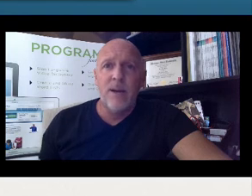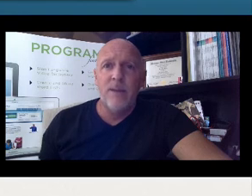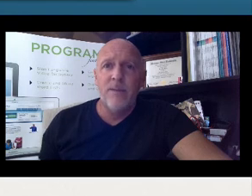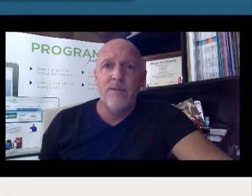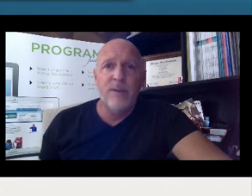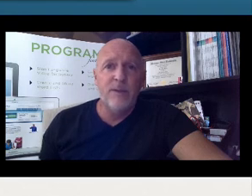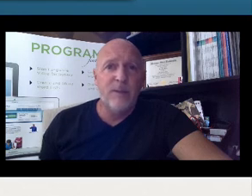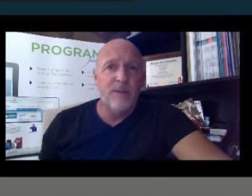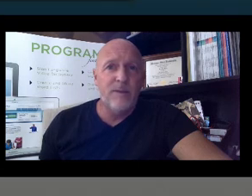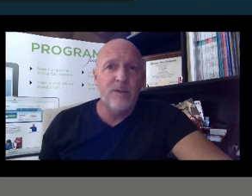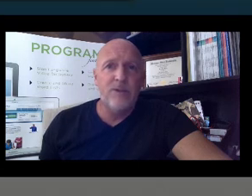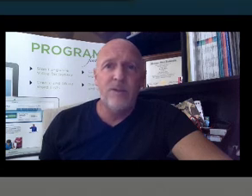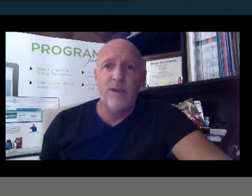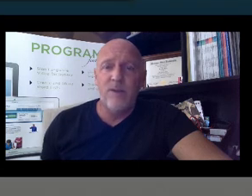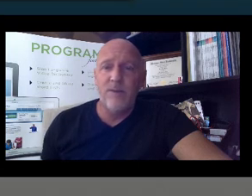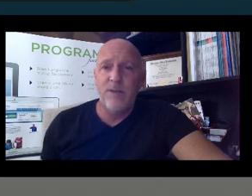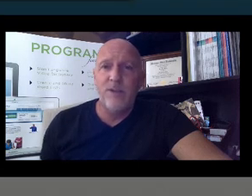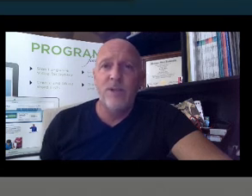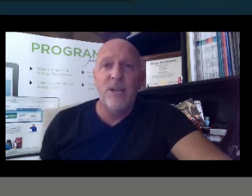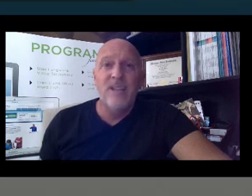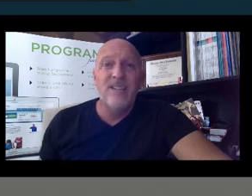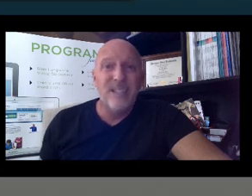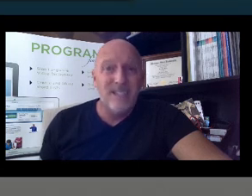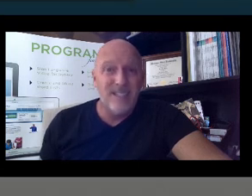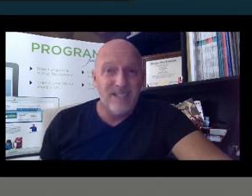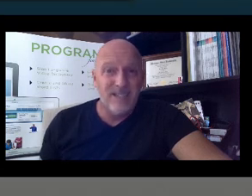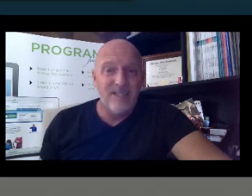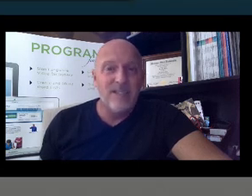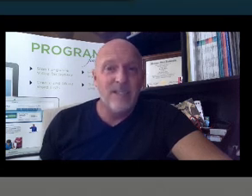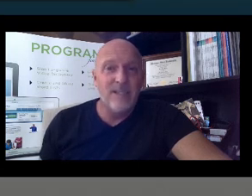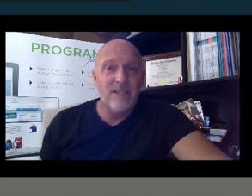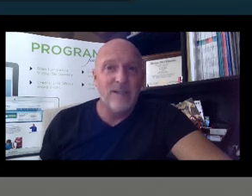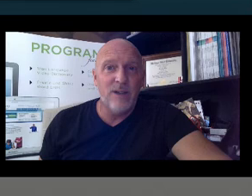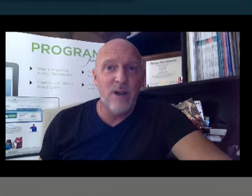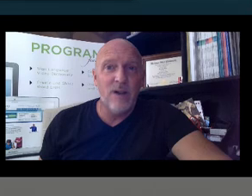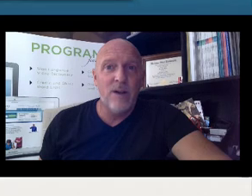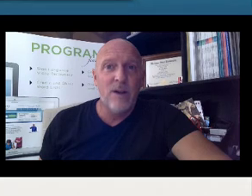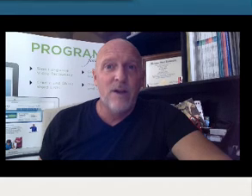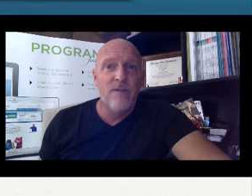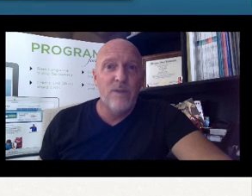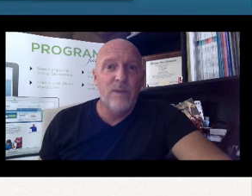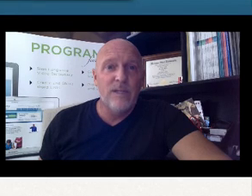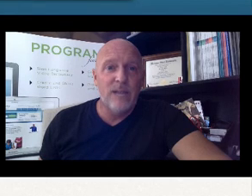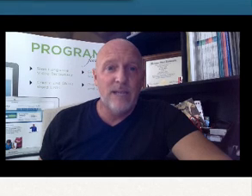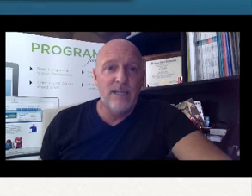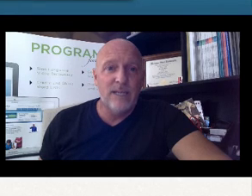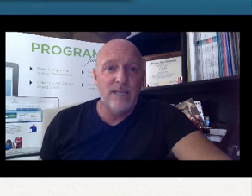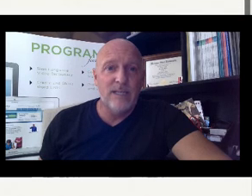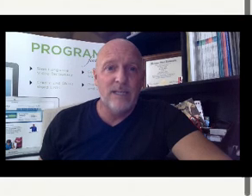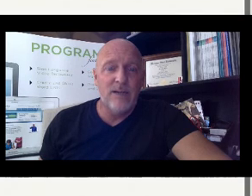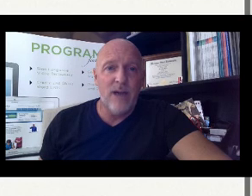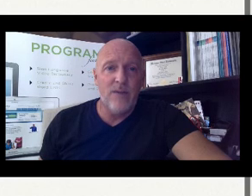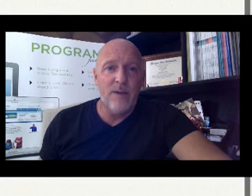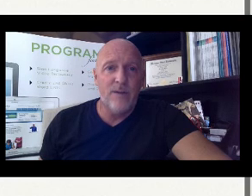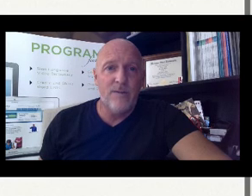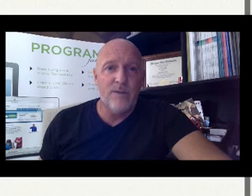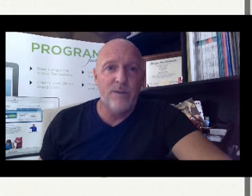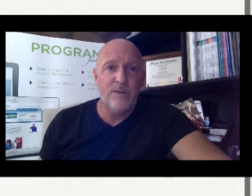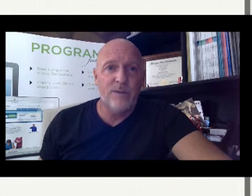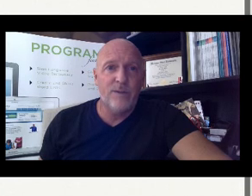The fingerspelling features, the number features, the sentences. These sentences are fully signed sentences that are out there for your students to